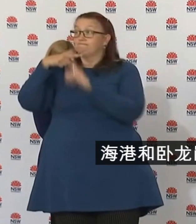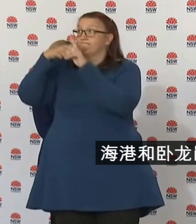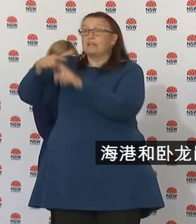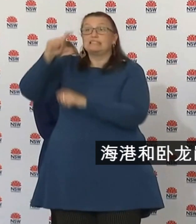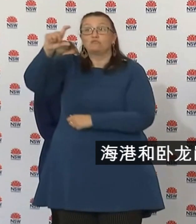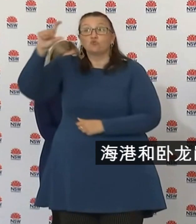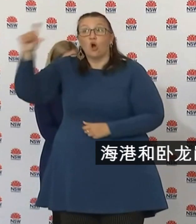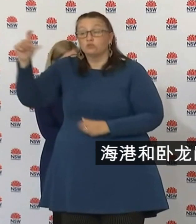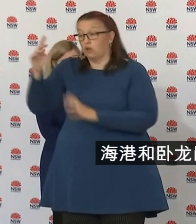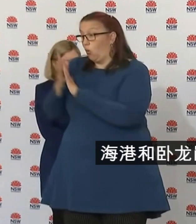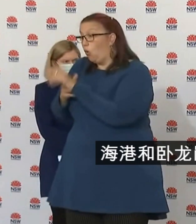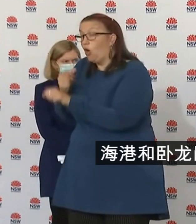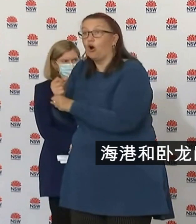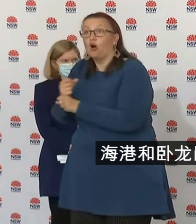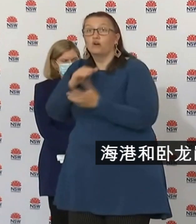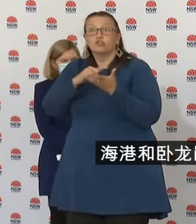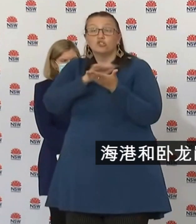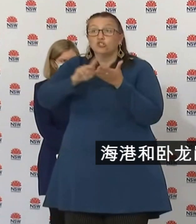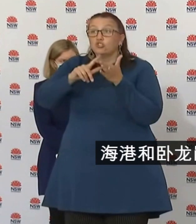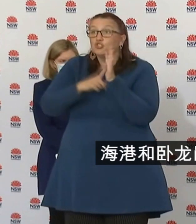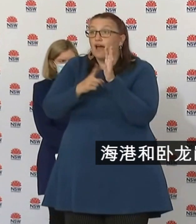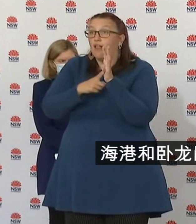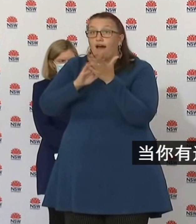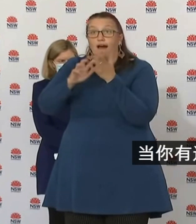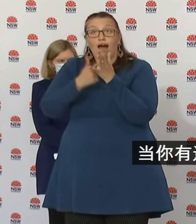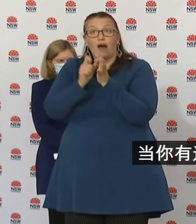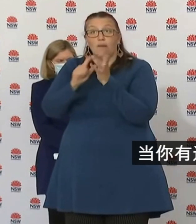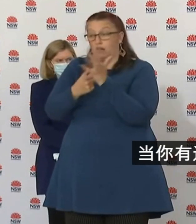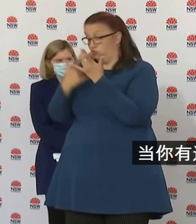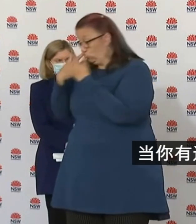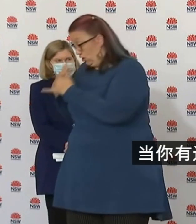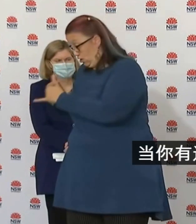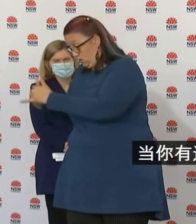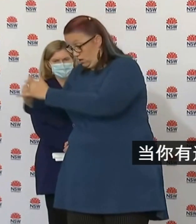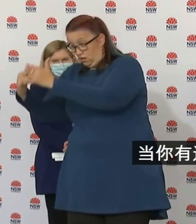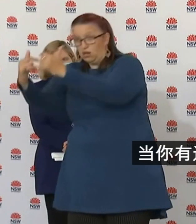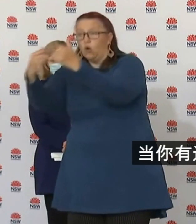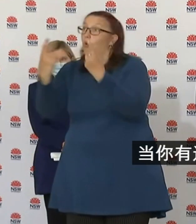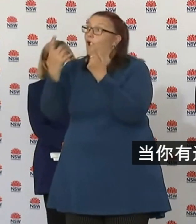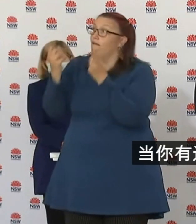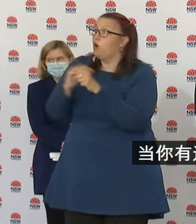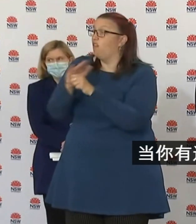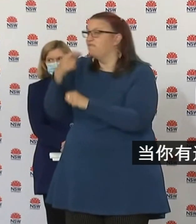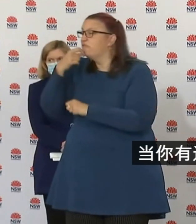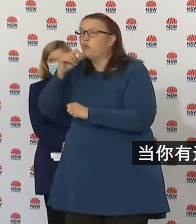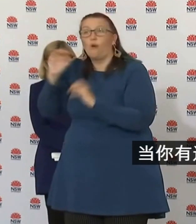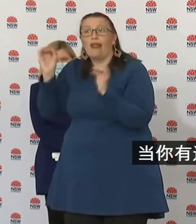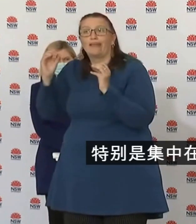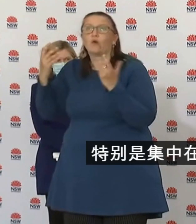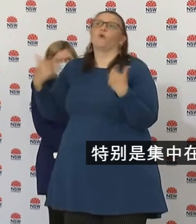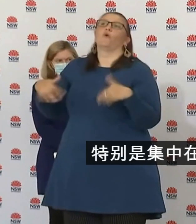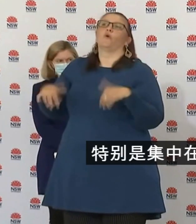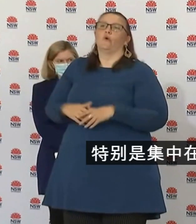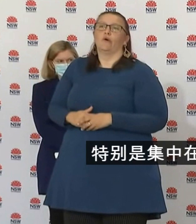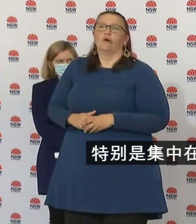and Wollongong and other places. But it's really important to note that when you have so many cases lurking in the